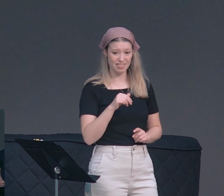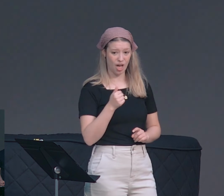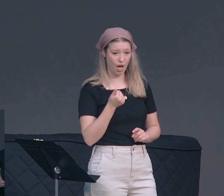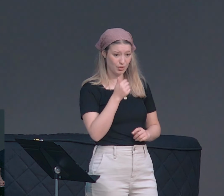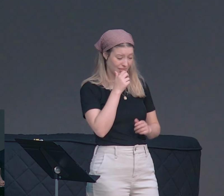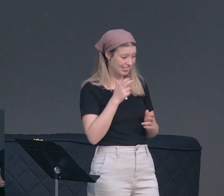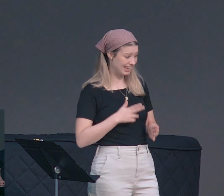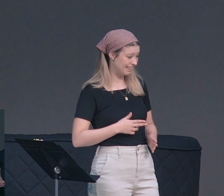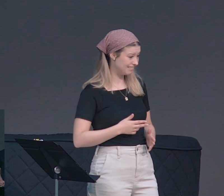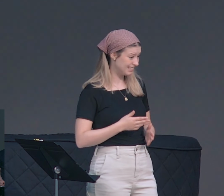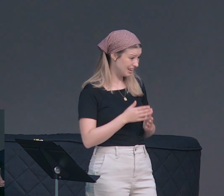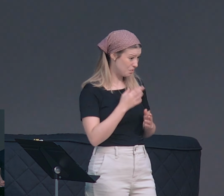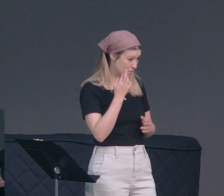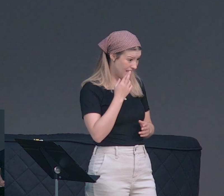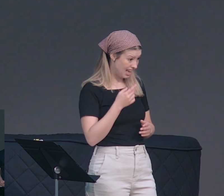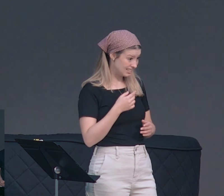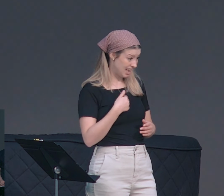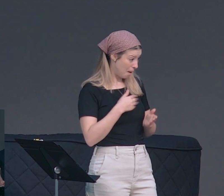I think he does.